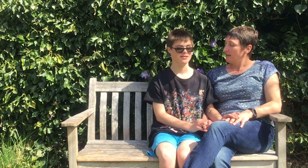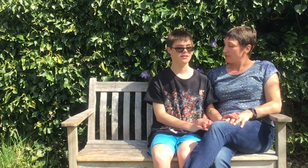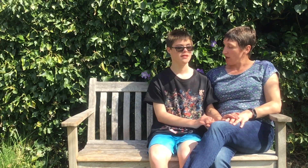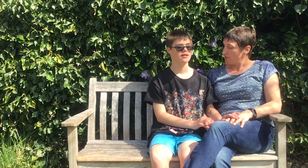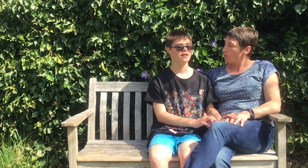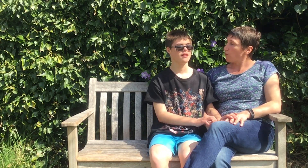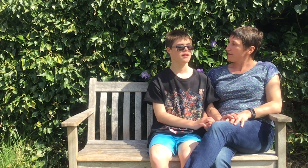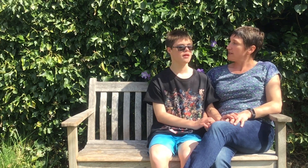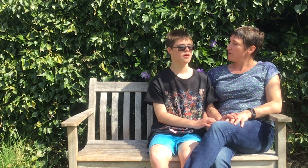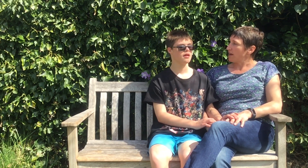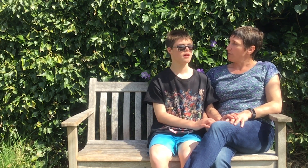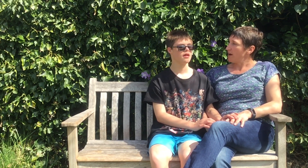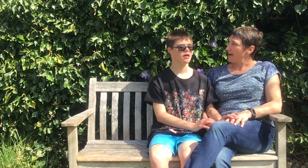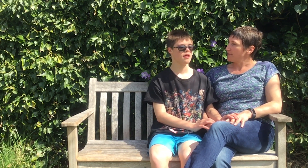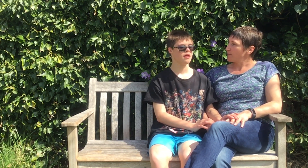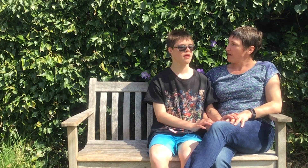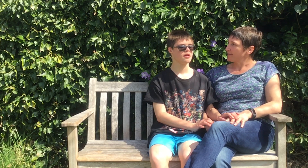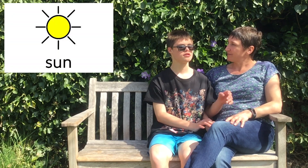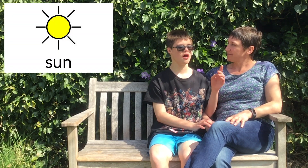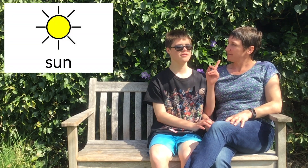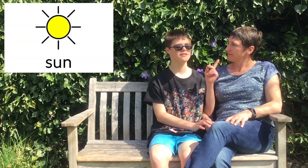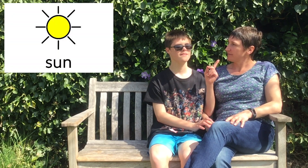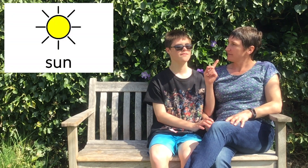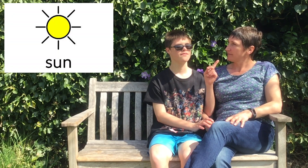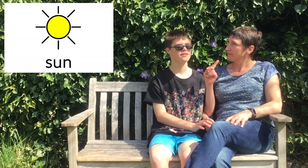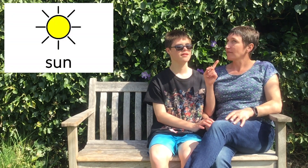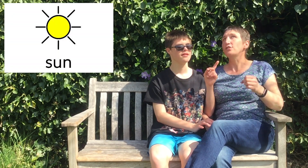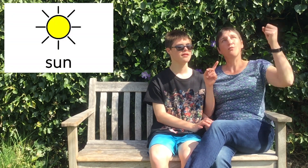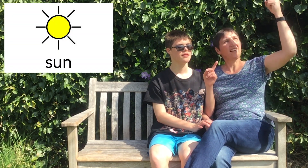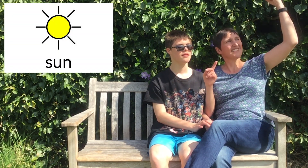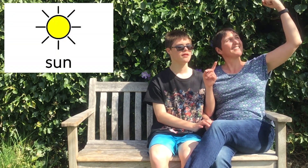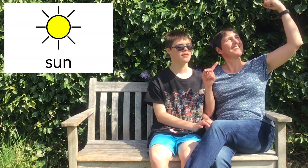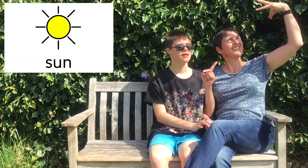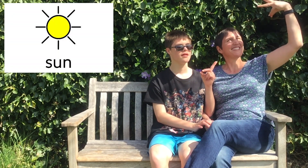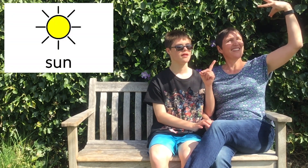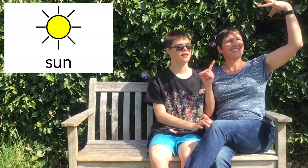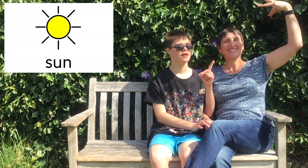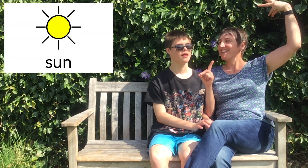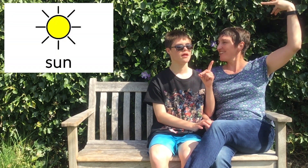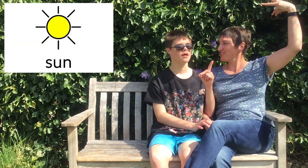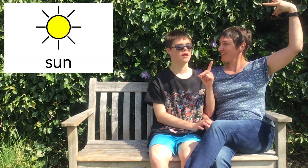So, what do you know about spring? Sun. You're right, the sun is